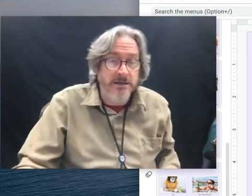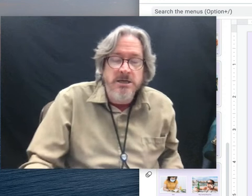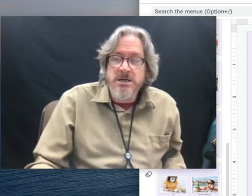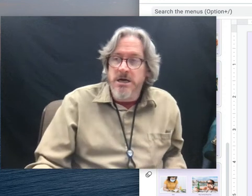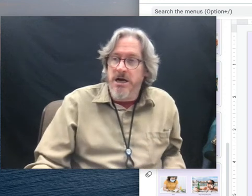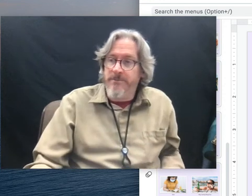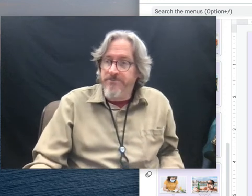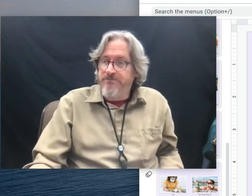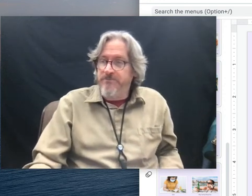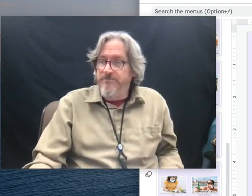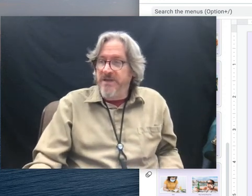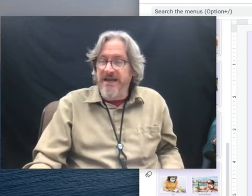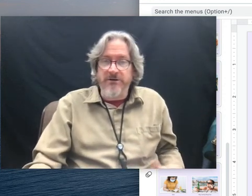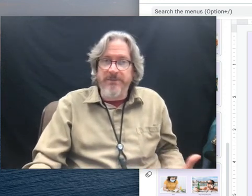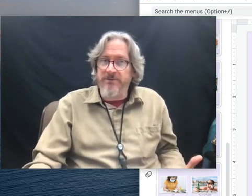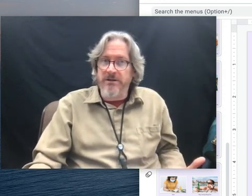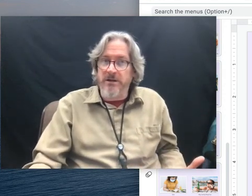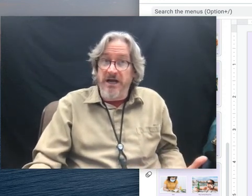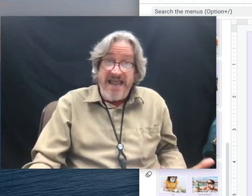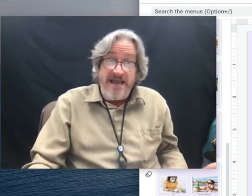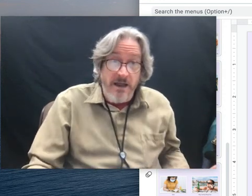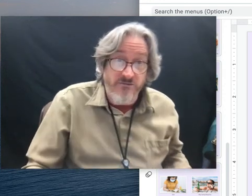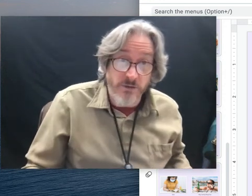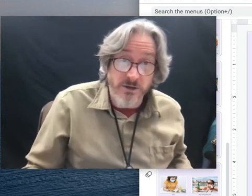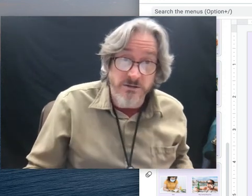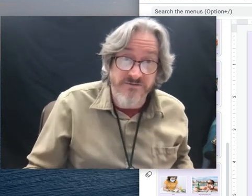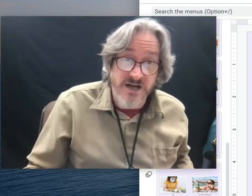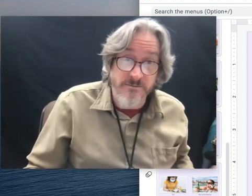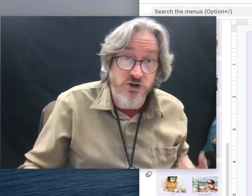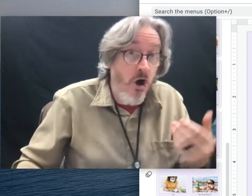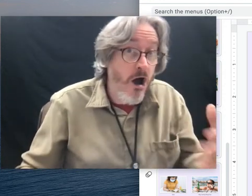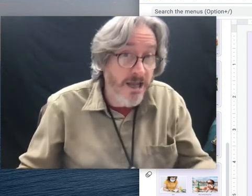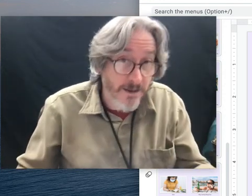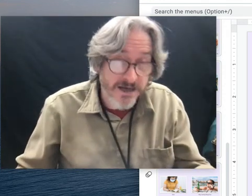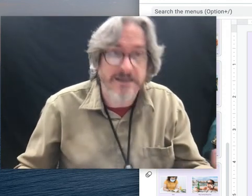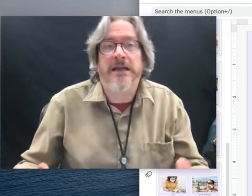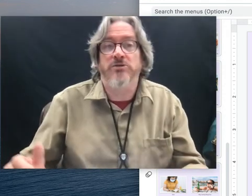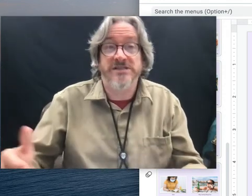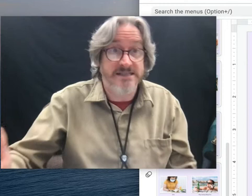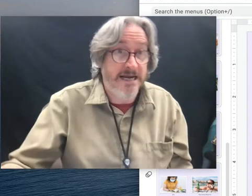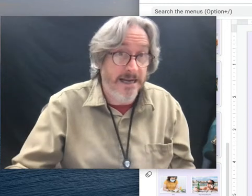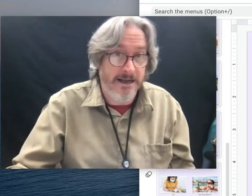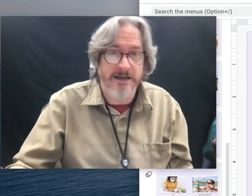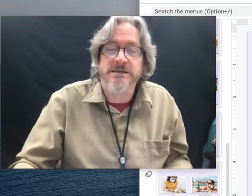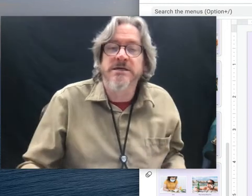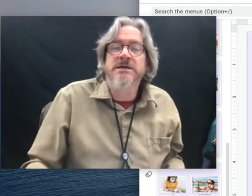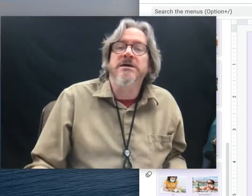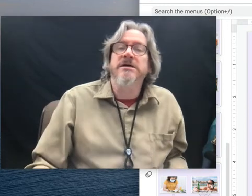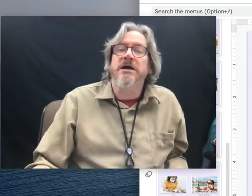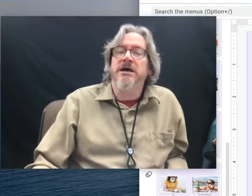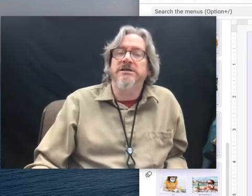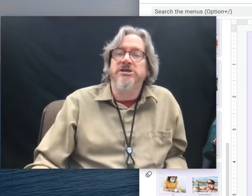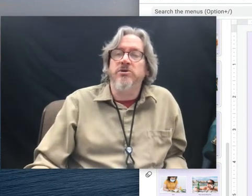that. And hearing people, again, have a real tough time talking about it, let alone signing